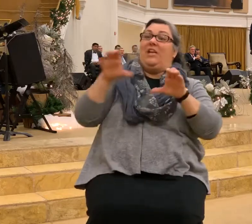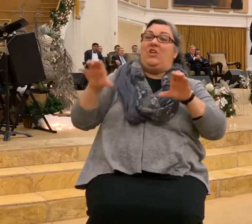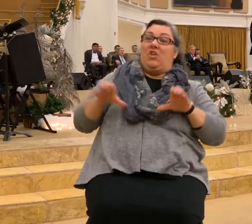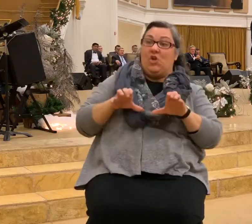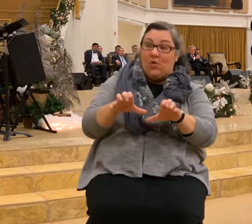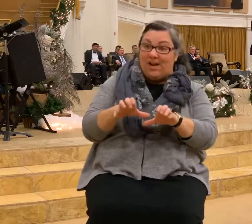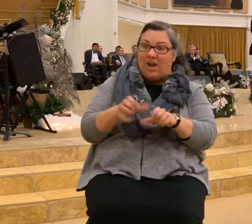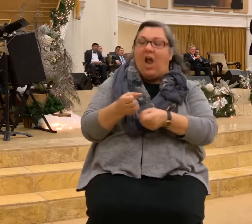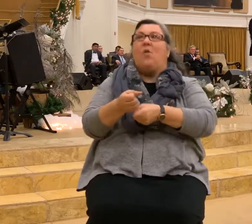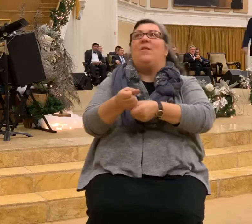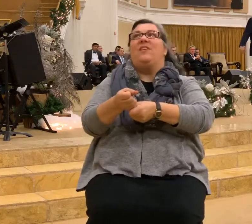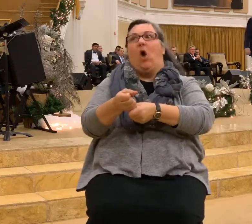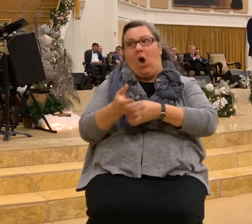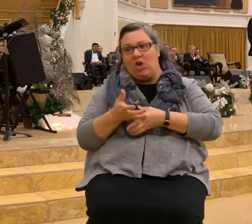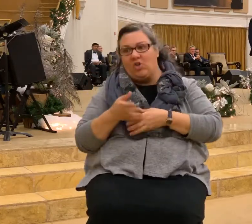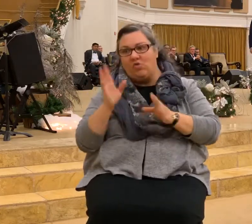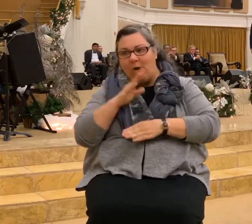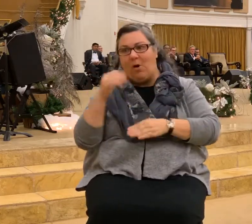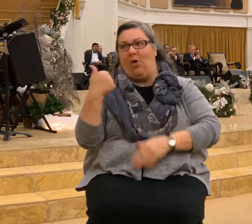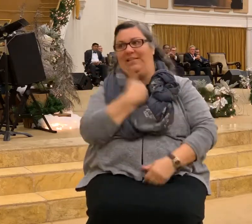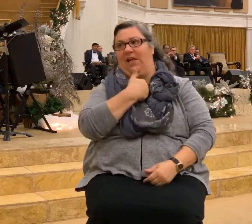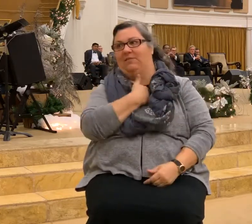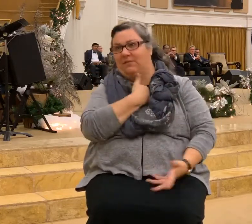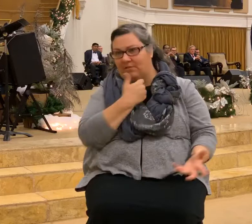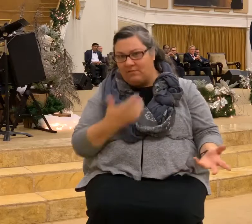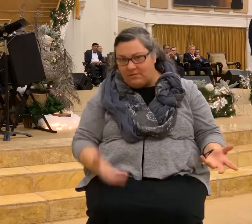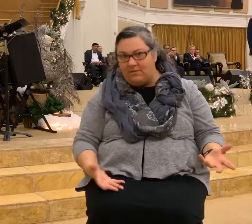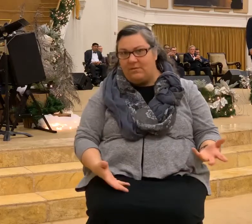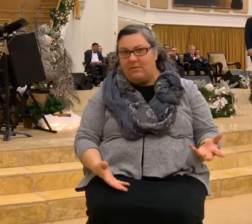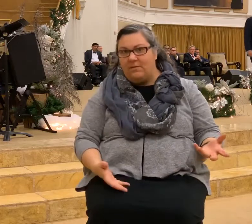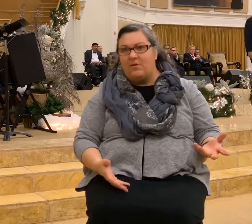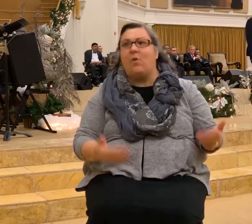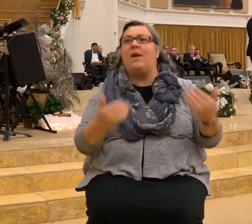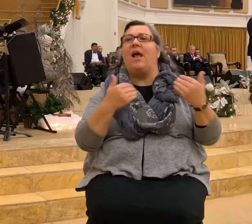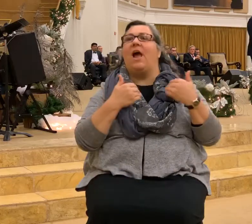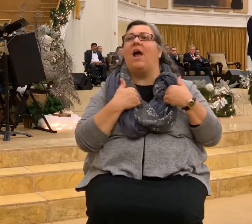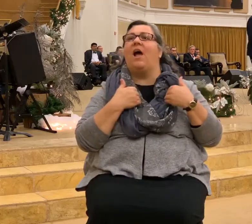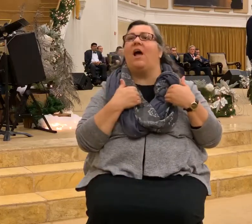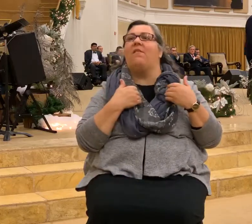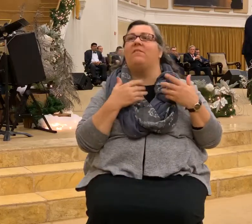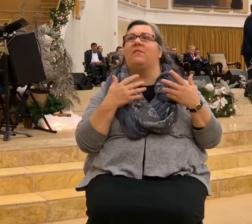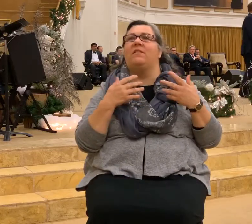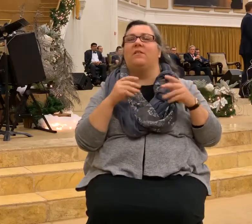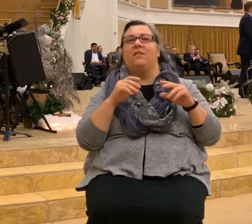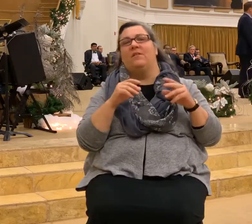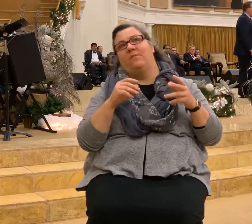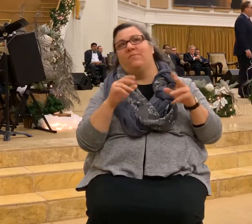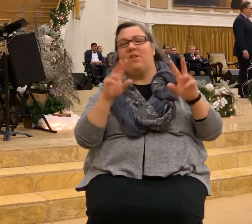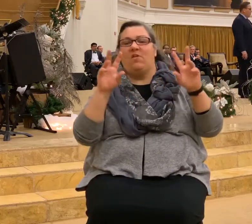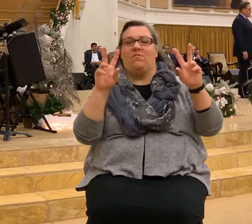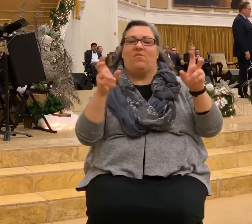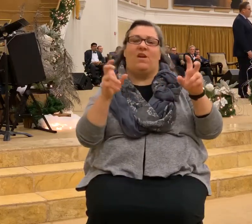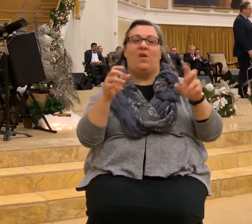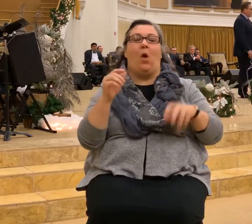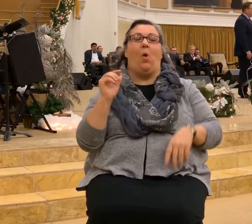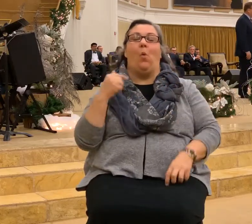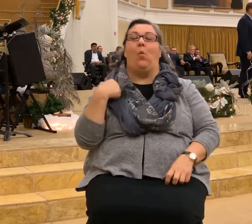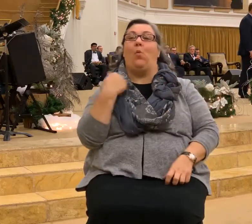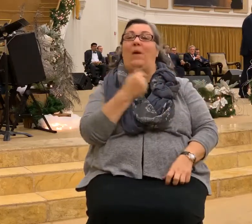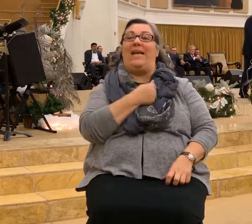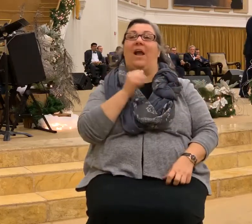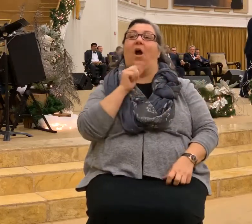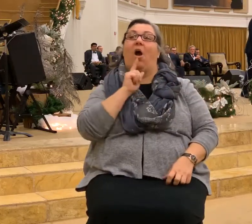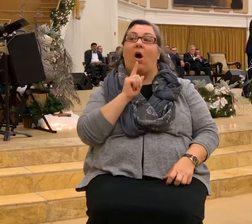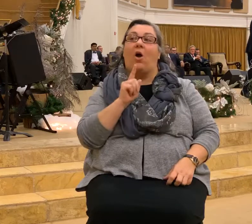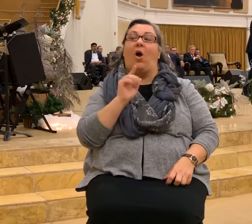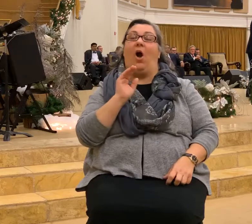us because of us. Thus we have phrases that kind of say we're our own worst